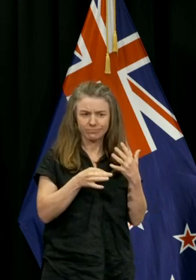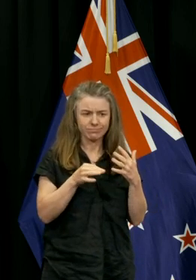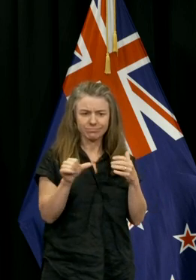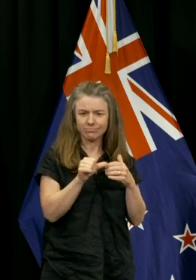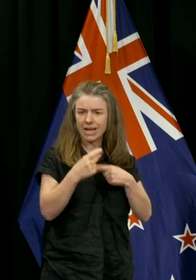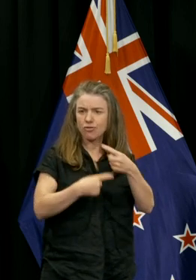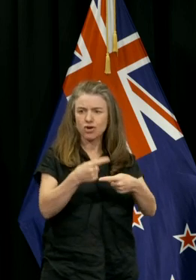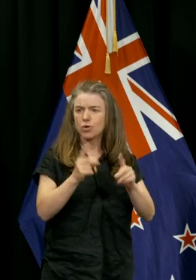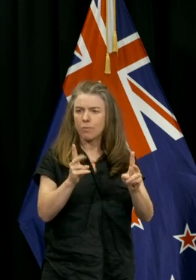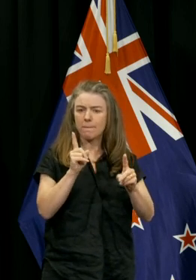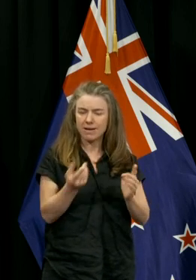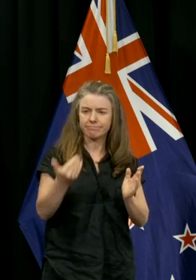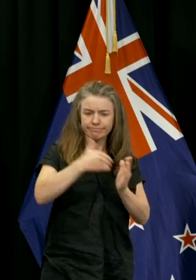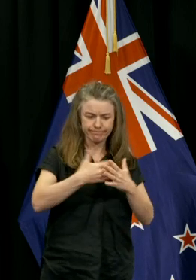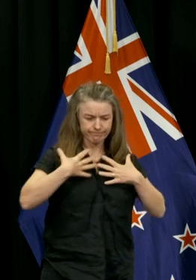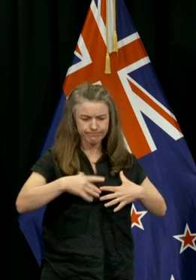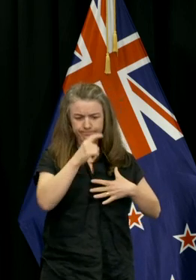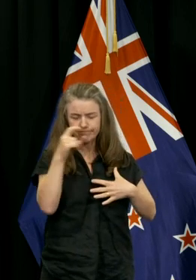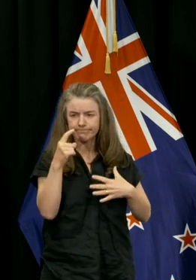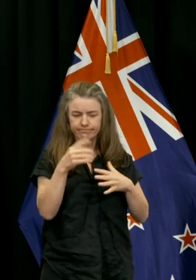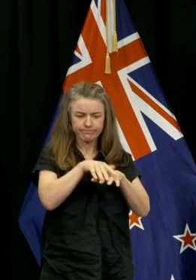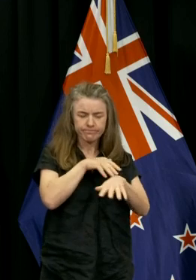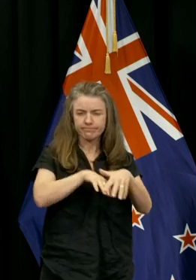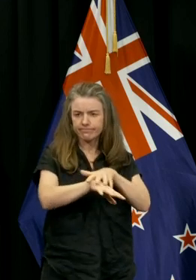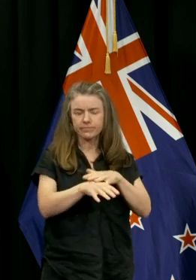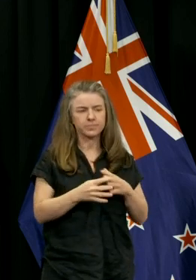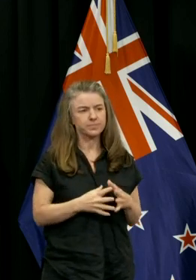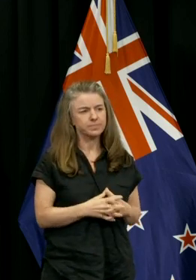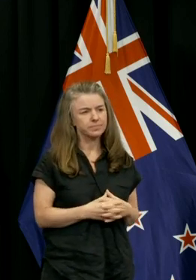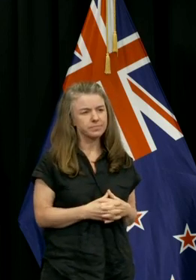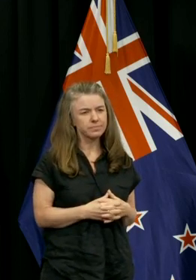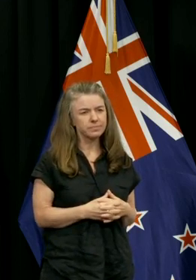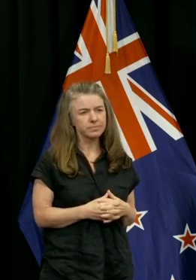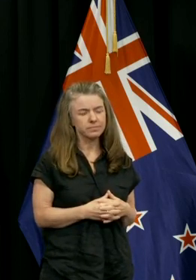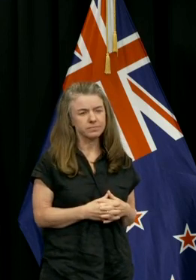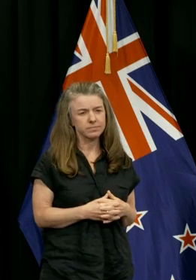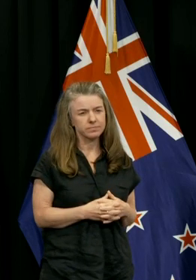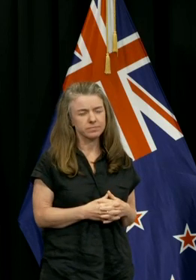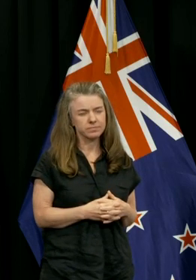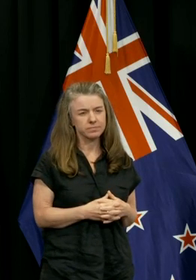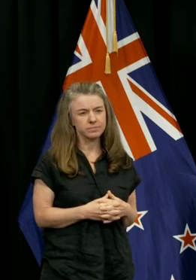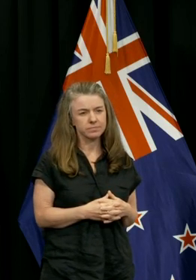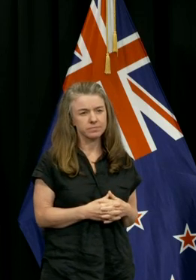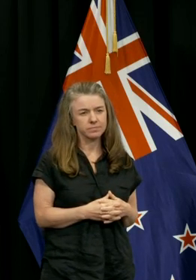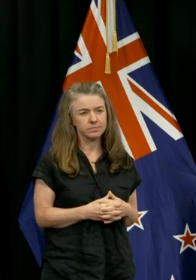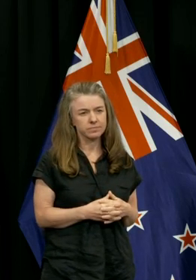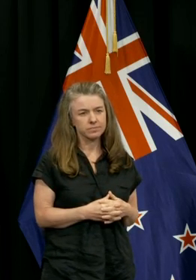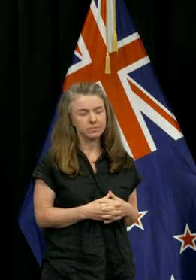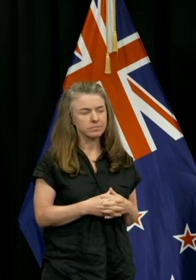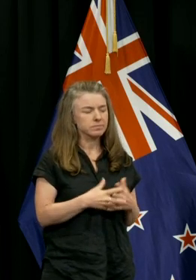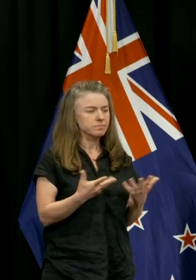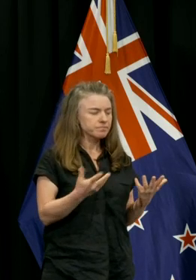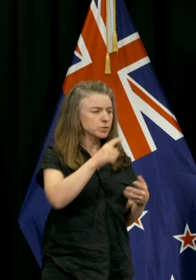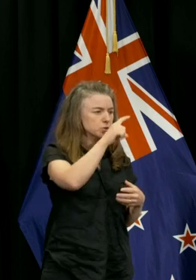those who continue to work through this period. Are you confident that frontline health workers,